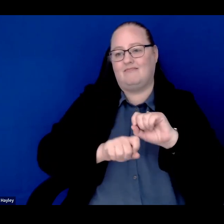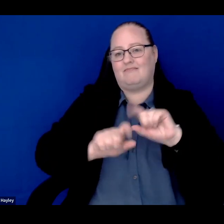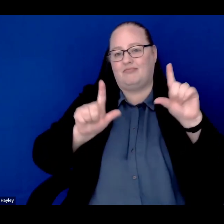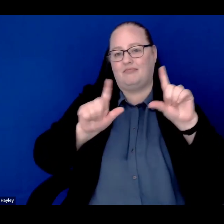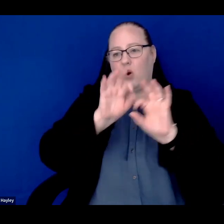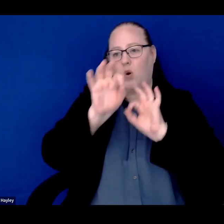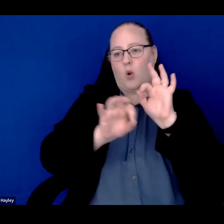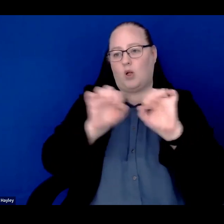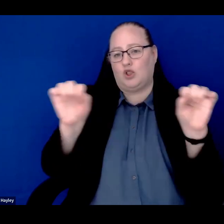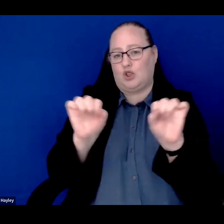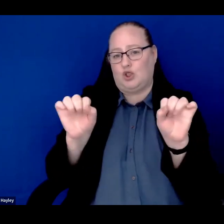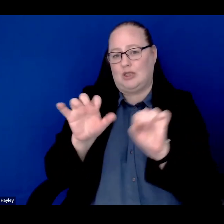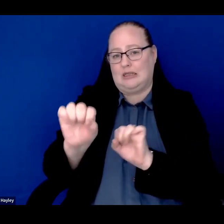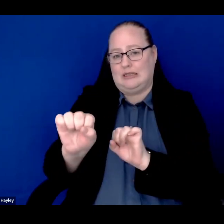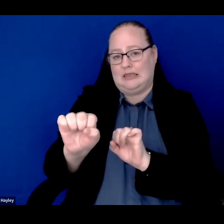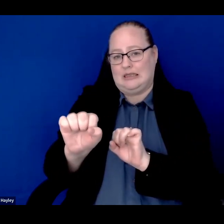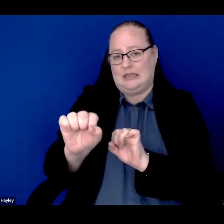going to do the poll quite just yet though,